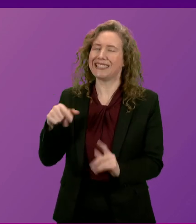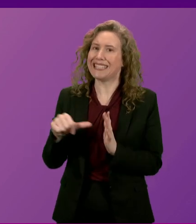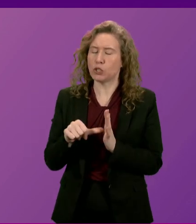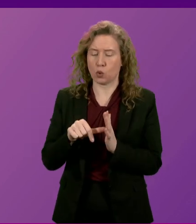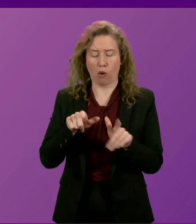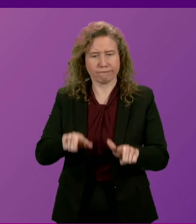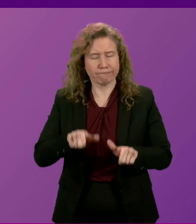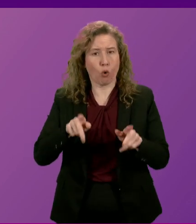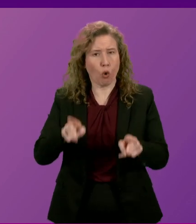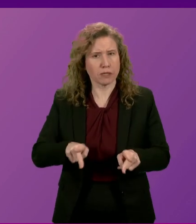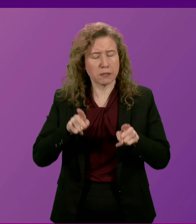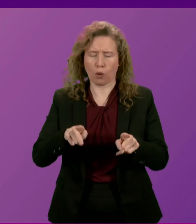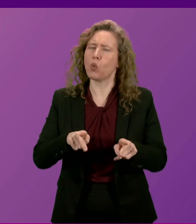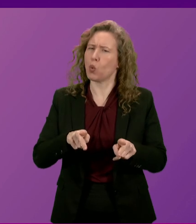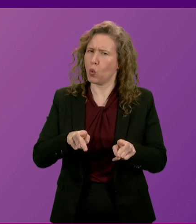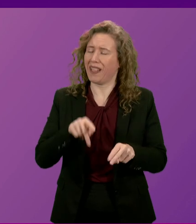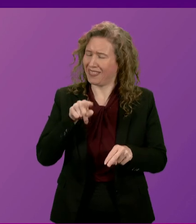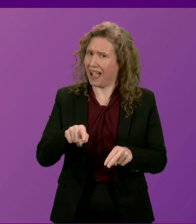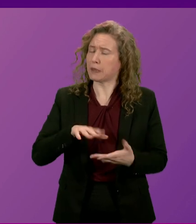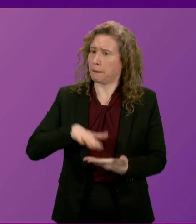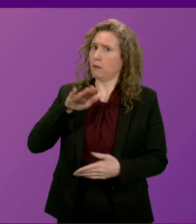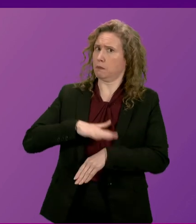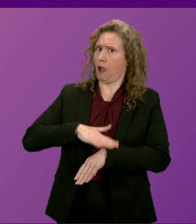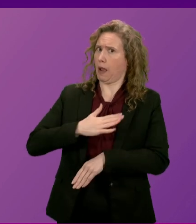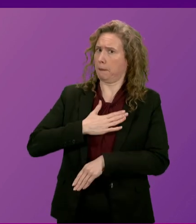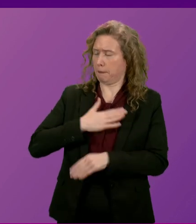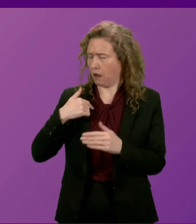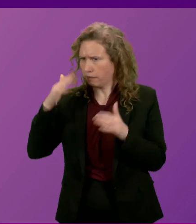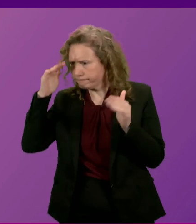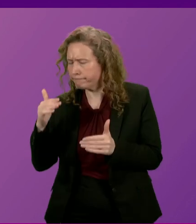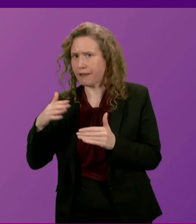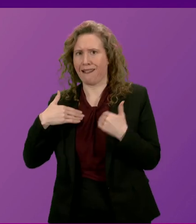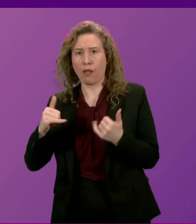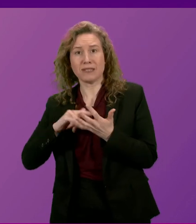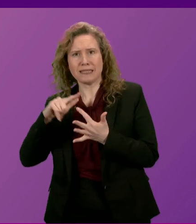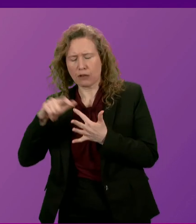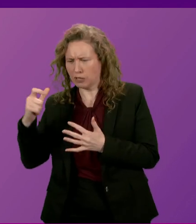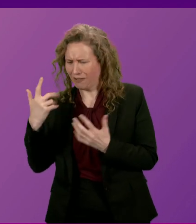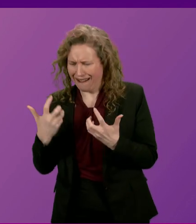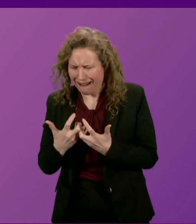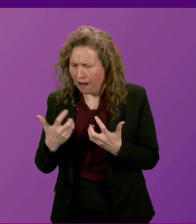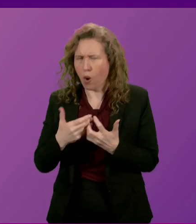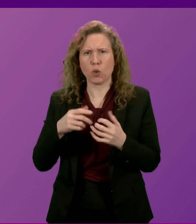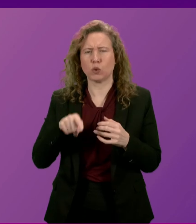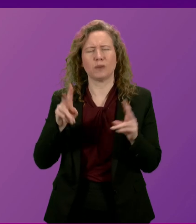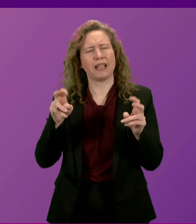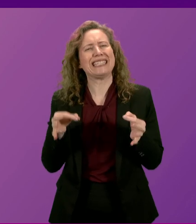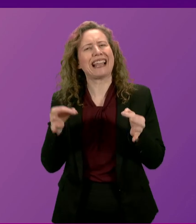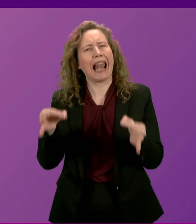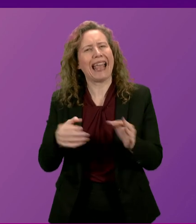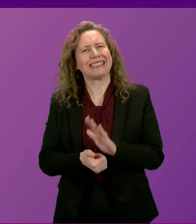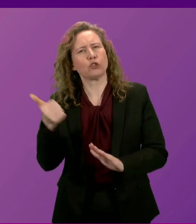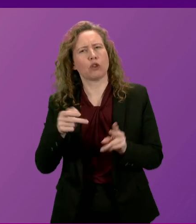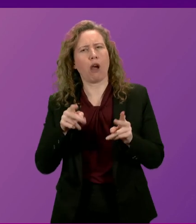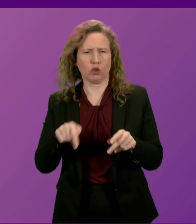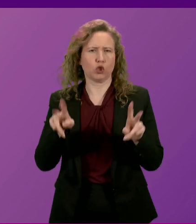delayed discharge occupies a significant proportion of my time and the attention of the Health Secretary, because delayed discharge is at too high a level, and